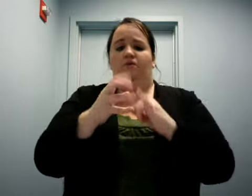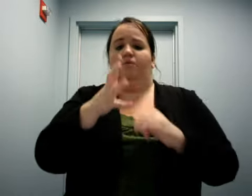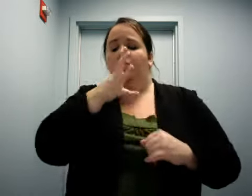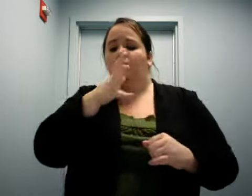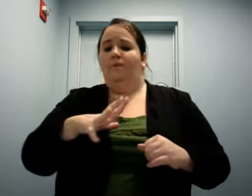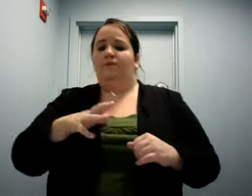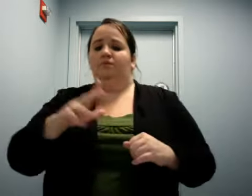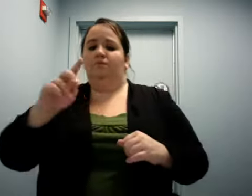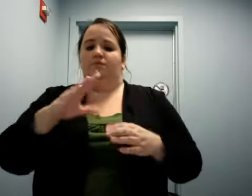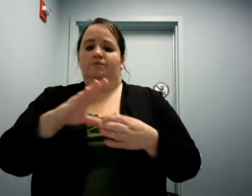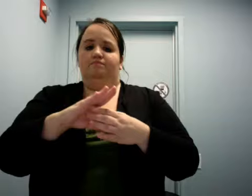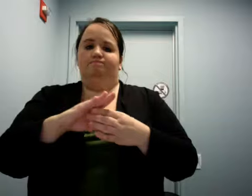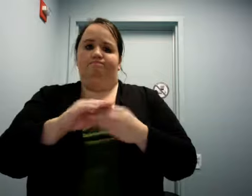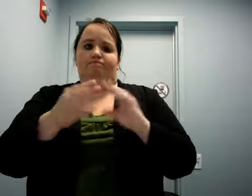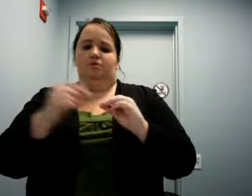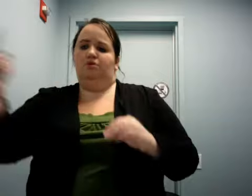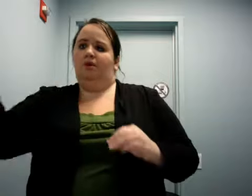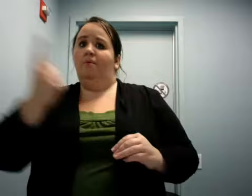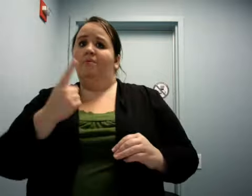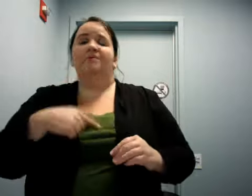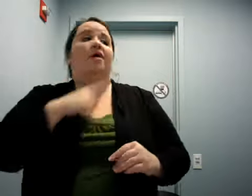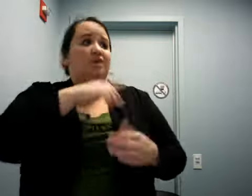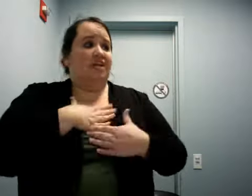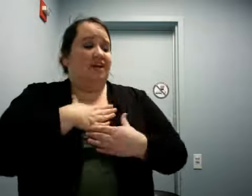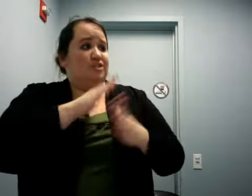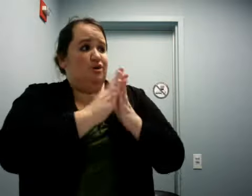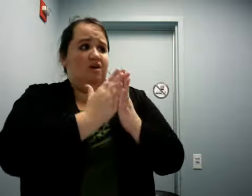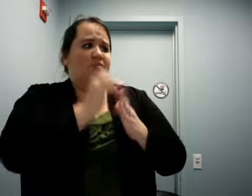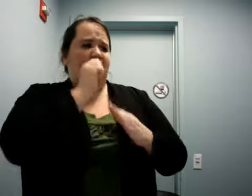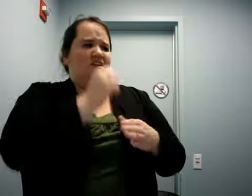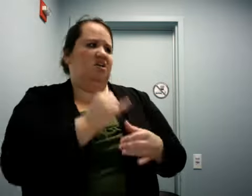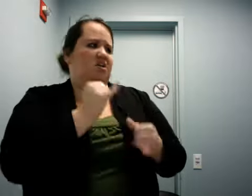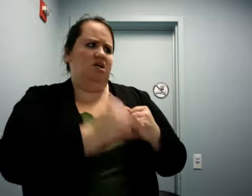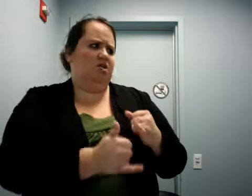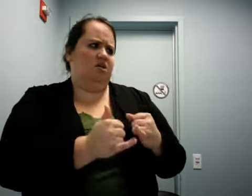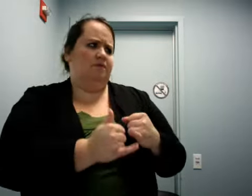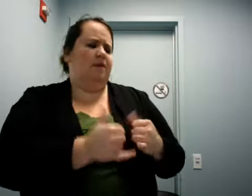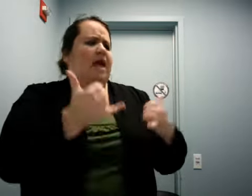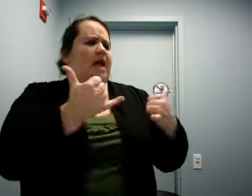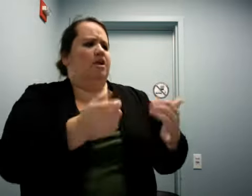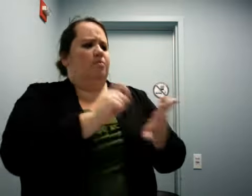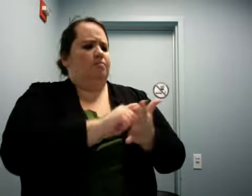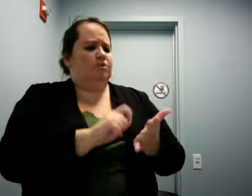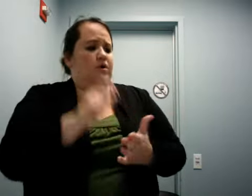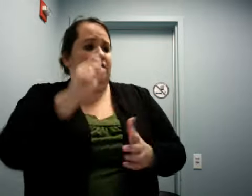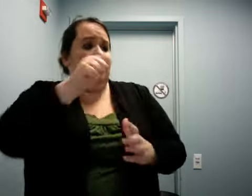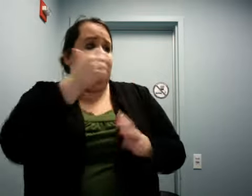to me and said, I really liked your novel. I didn't like the ending. Now you must write a sequel and this is what will happen.